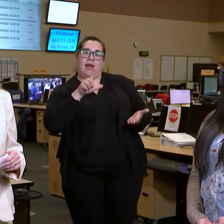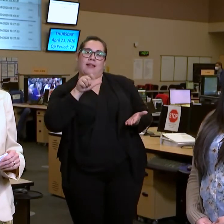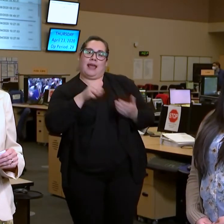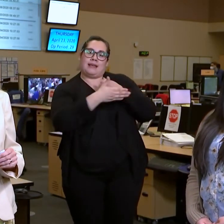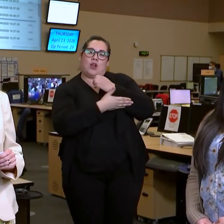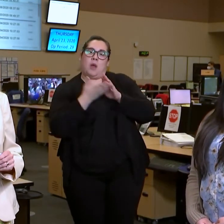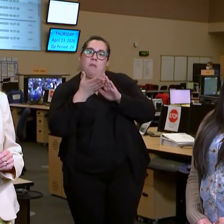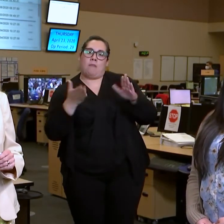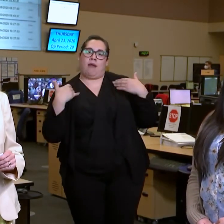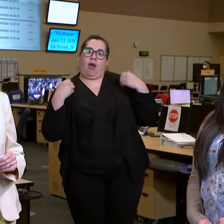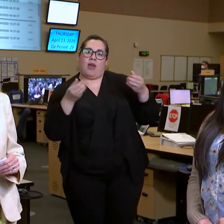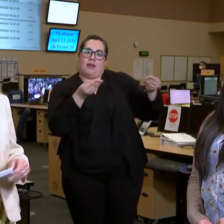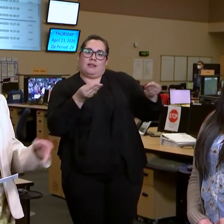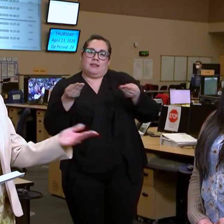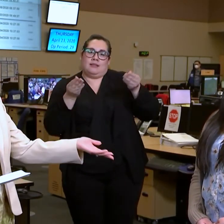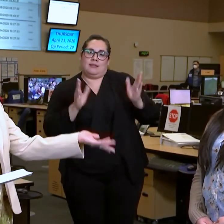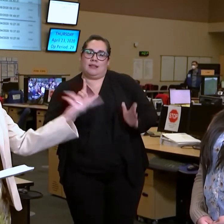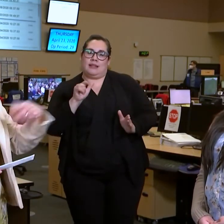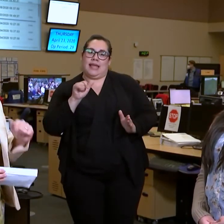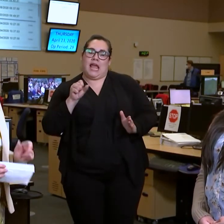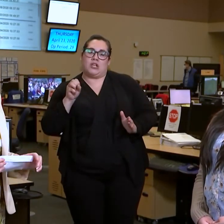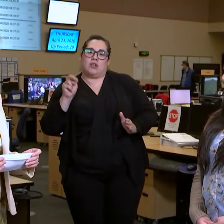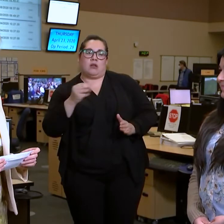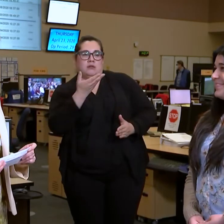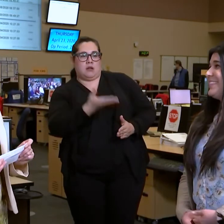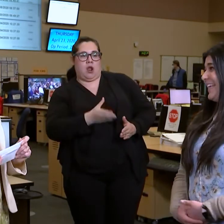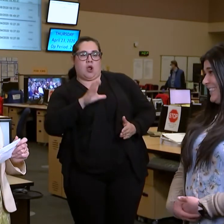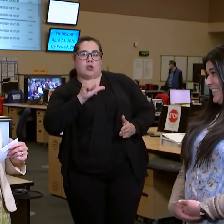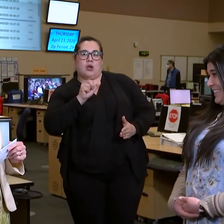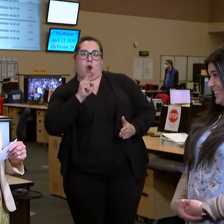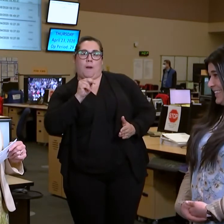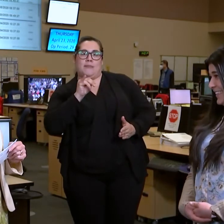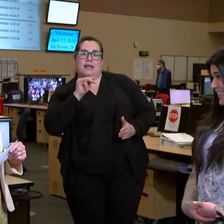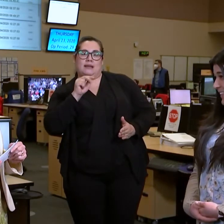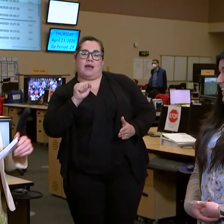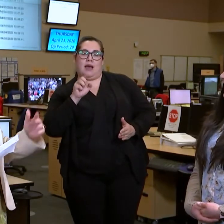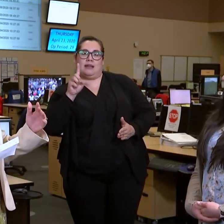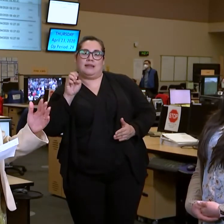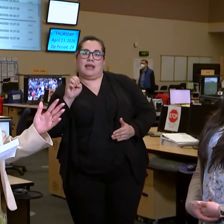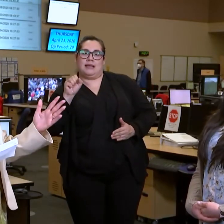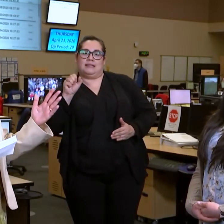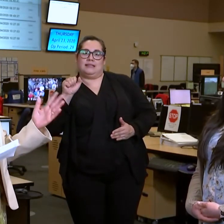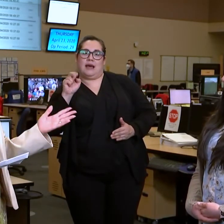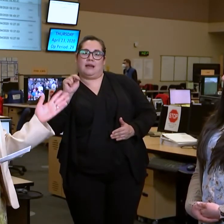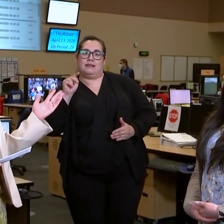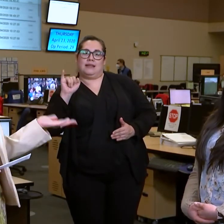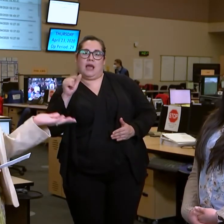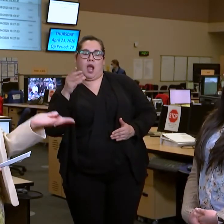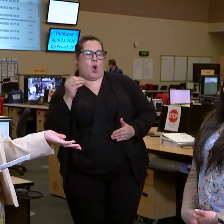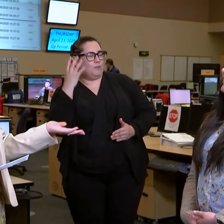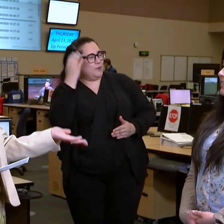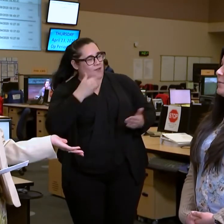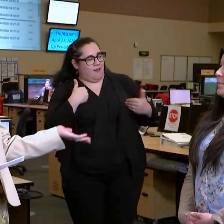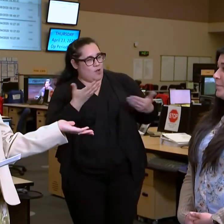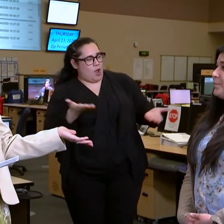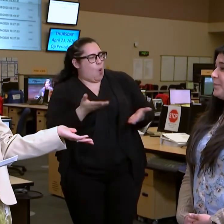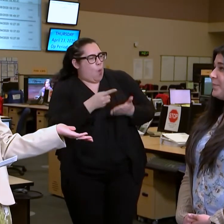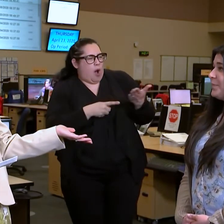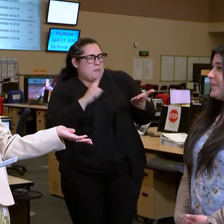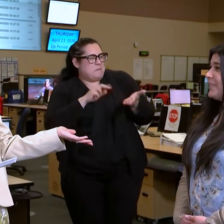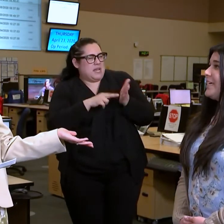County Public Health Liaison, Carmina de Santiago. Lovely to have you here. What is a public